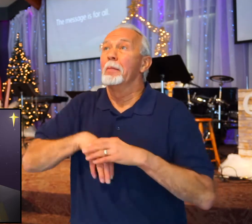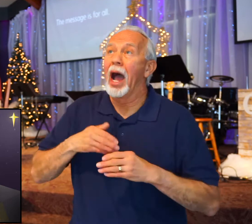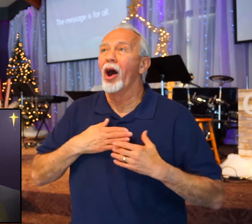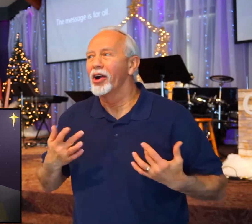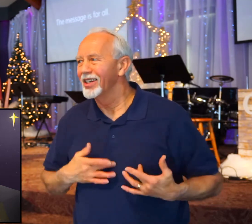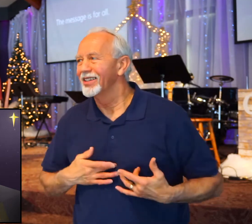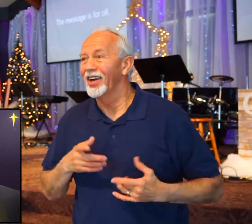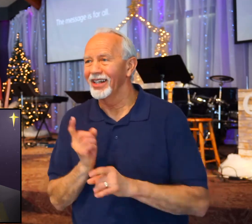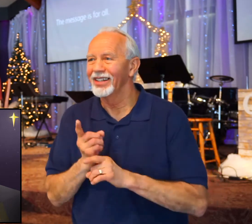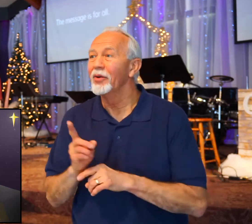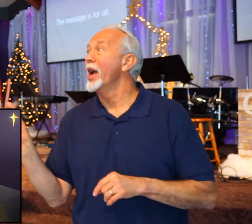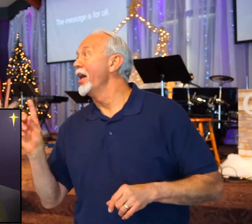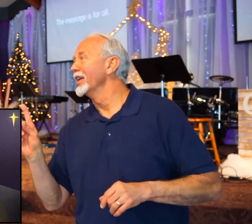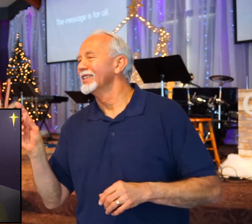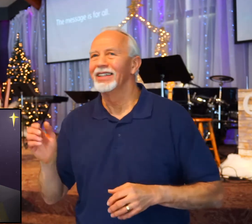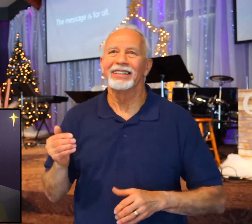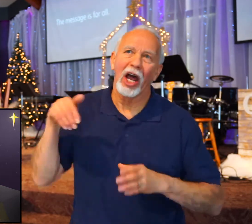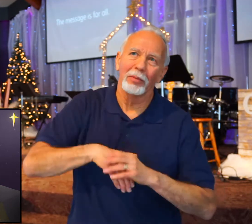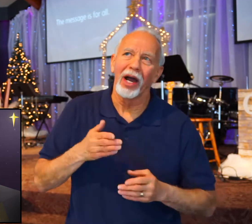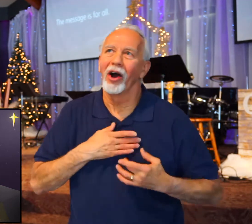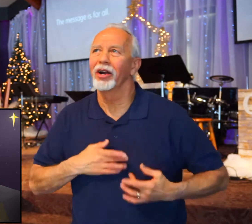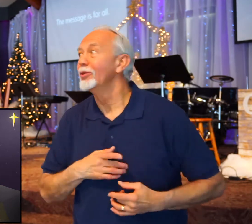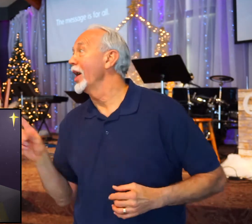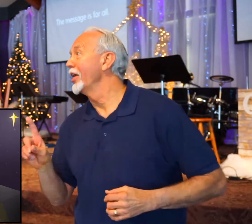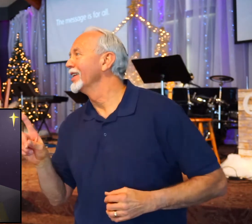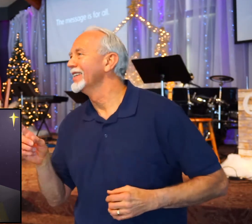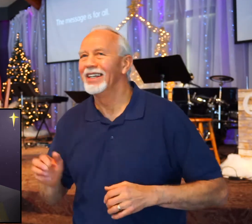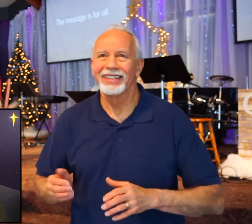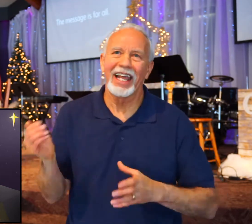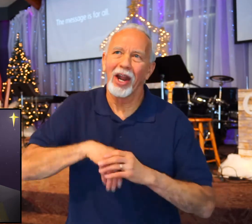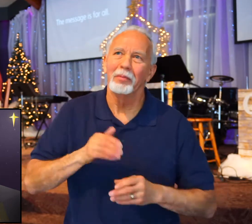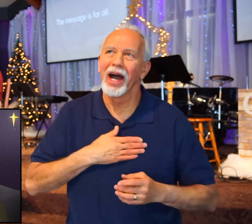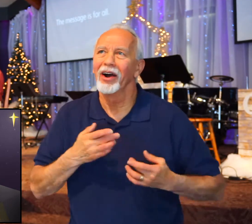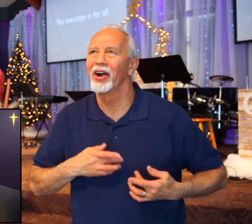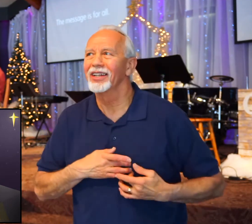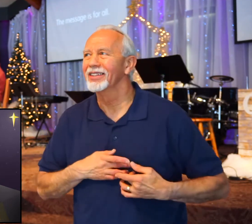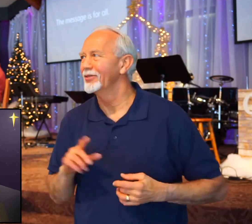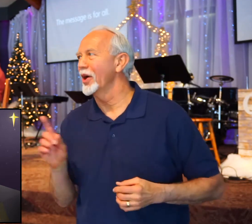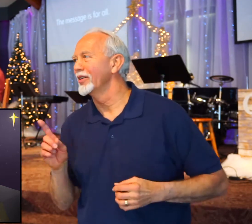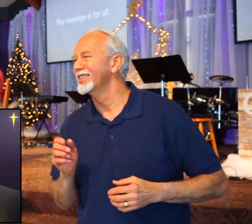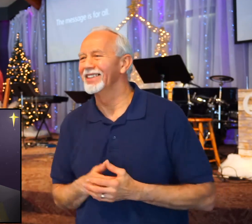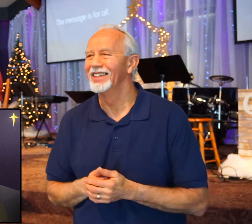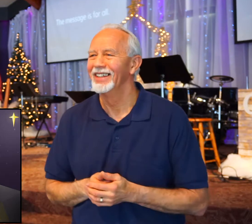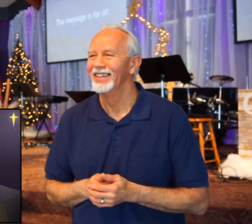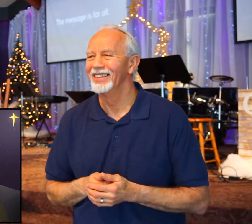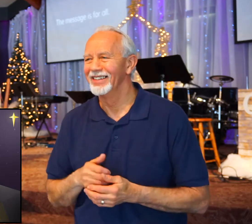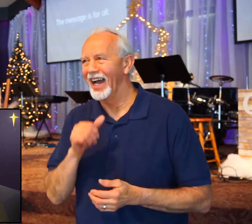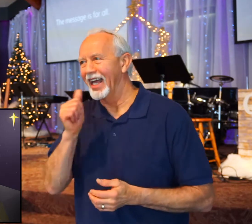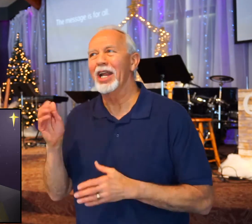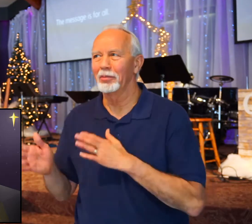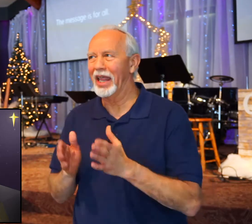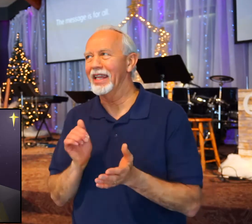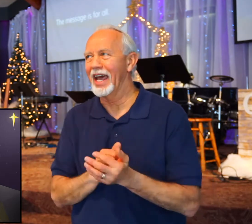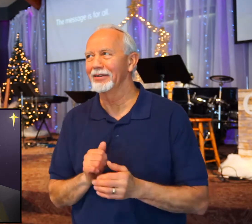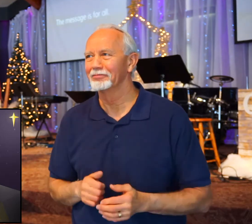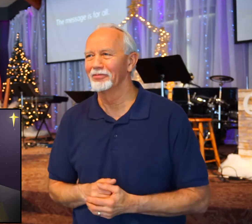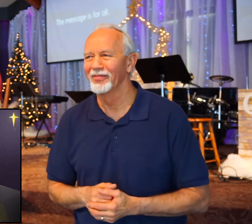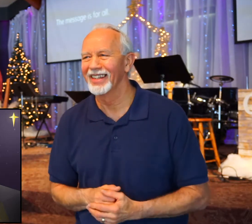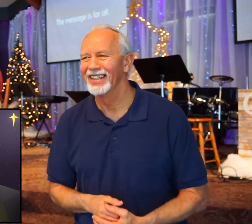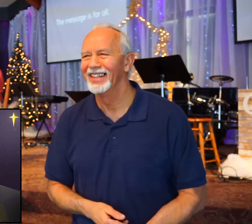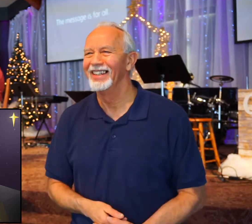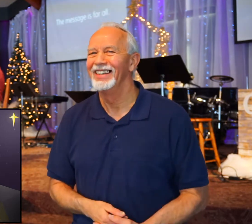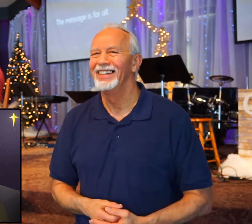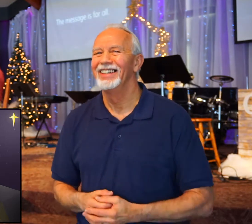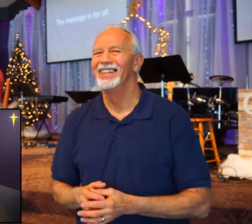my heart. Down in my heart. Down in my heart." Didn't have that plan. That's good. Time out.